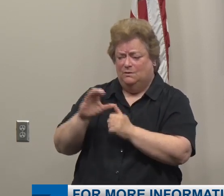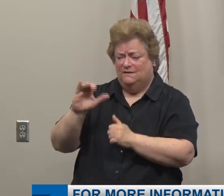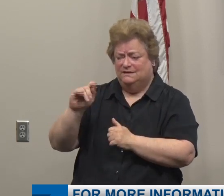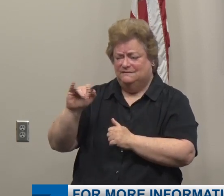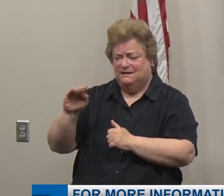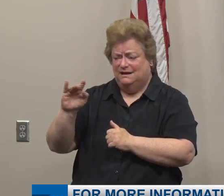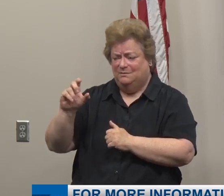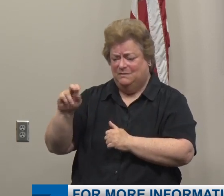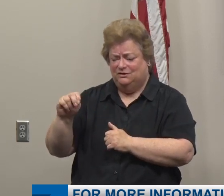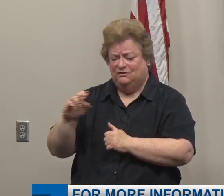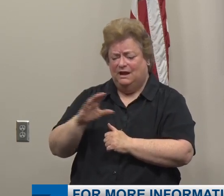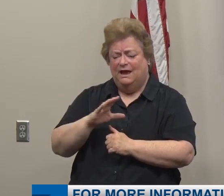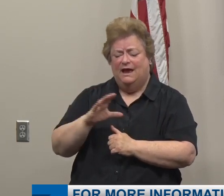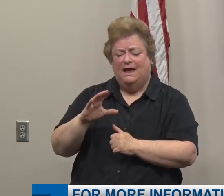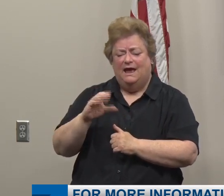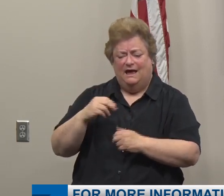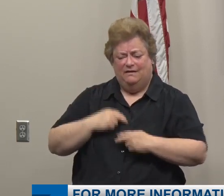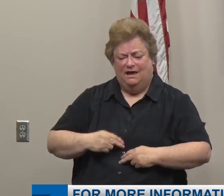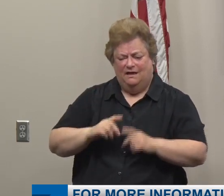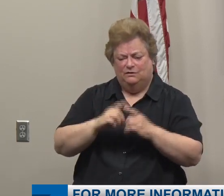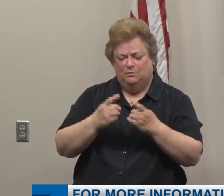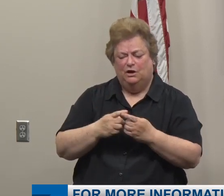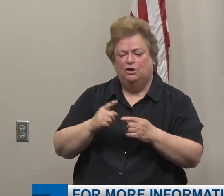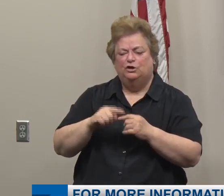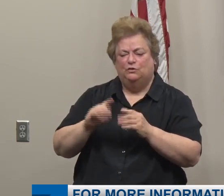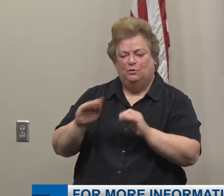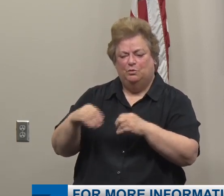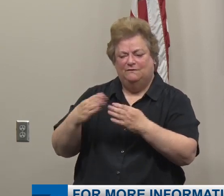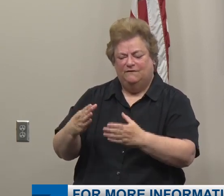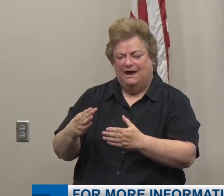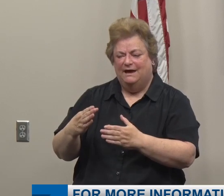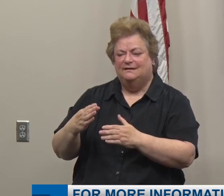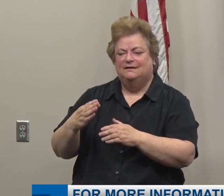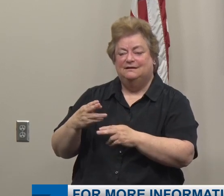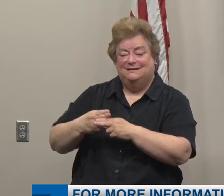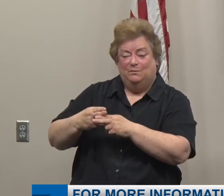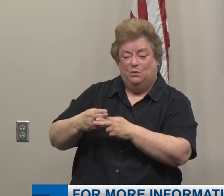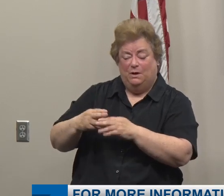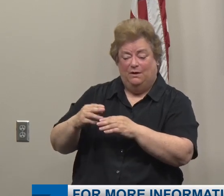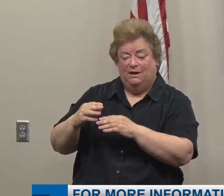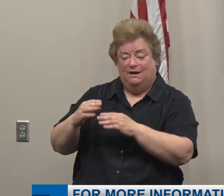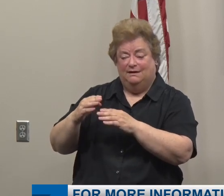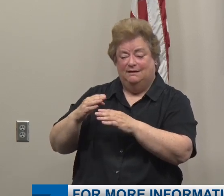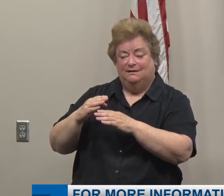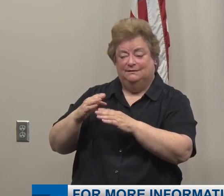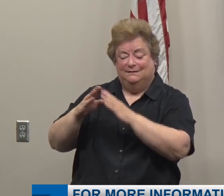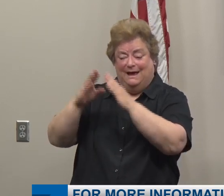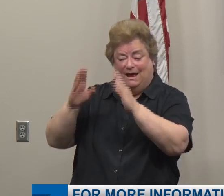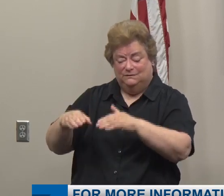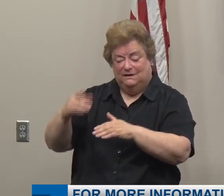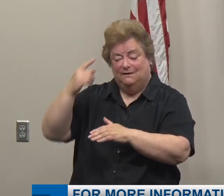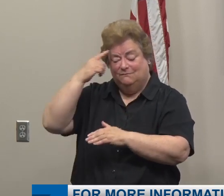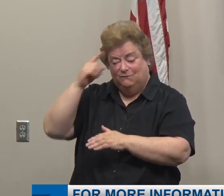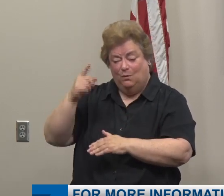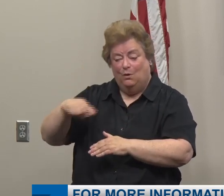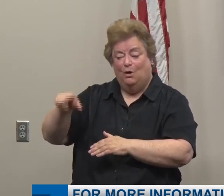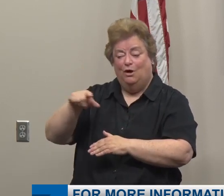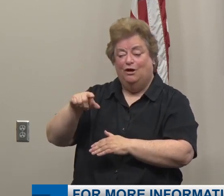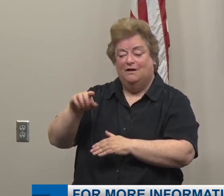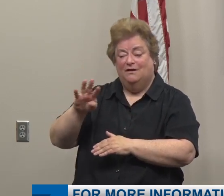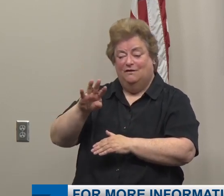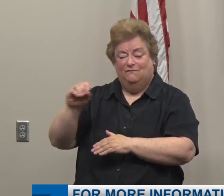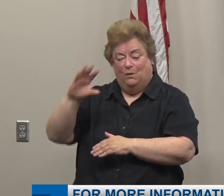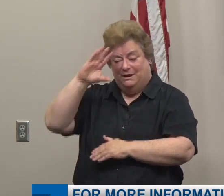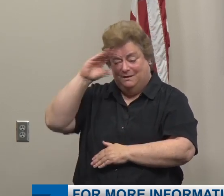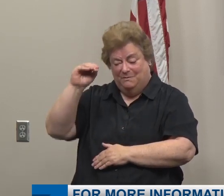Lancaster County Health Department to provide temporary shelter for up to 40 men from the mission so I want to thank Sam and Zito for offering this